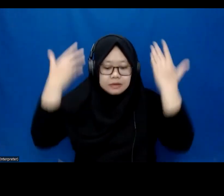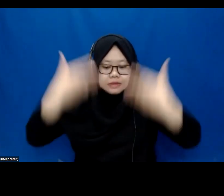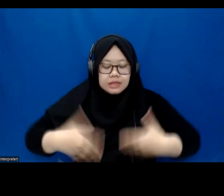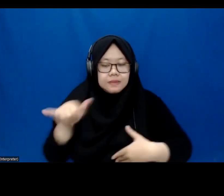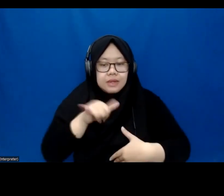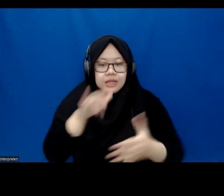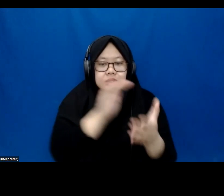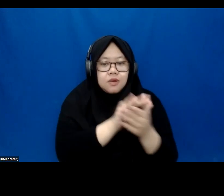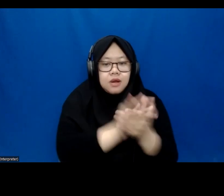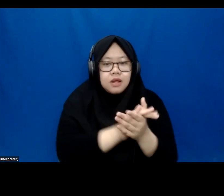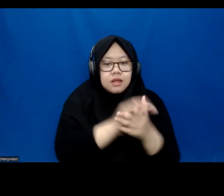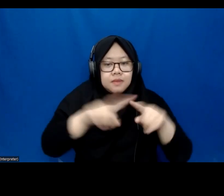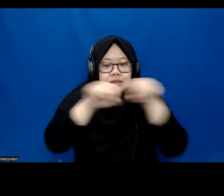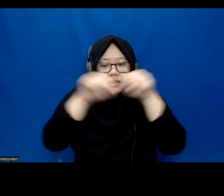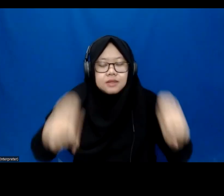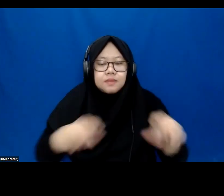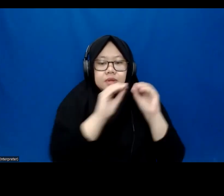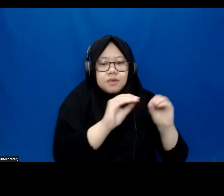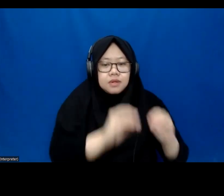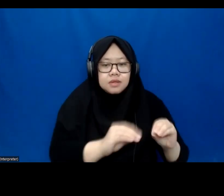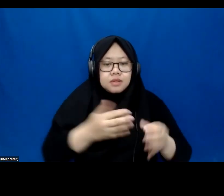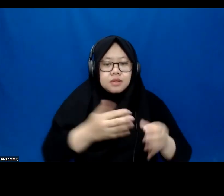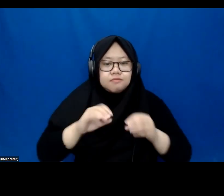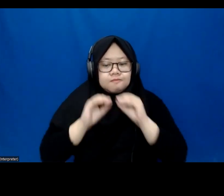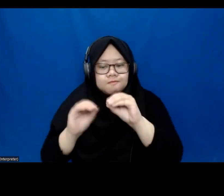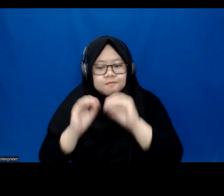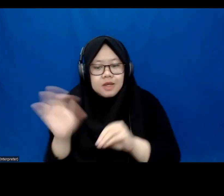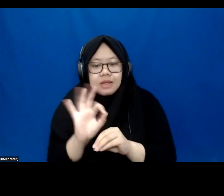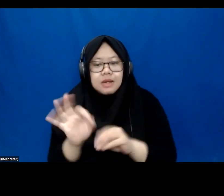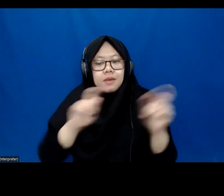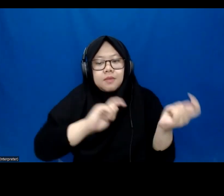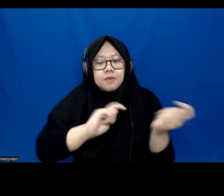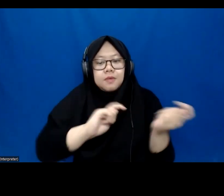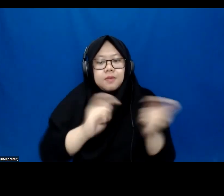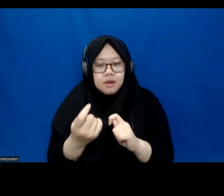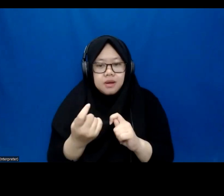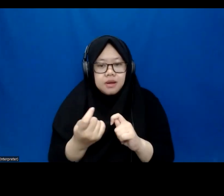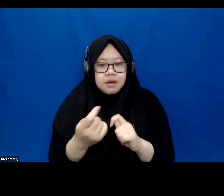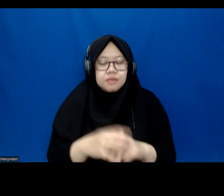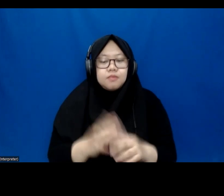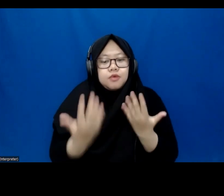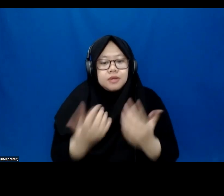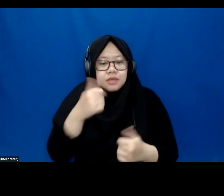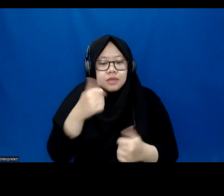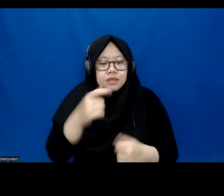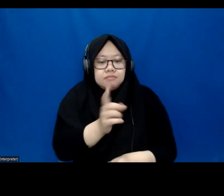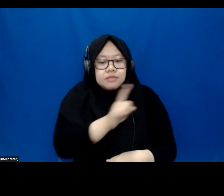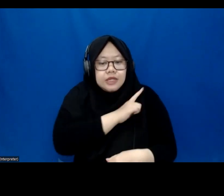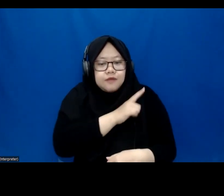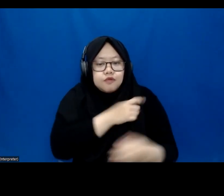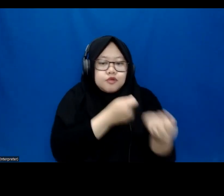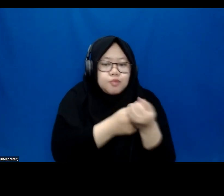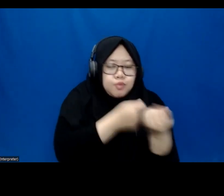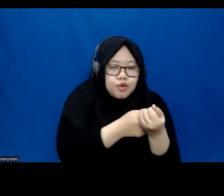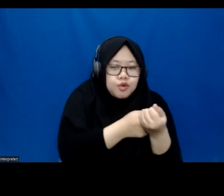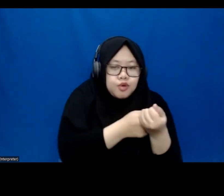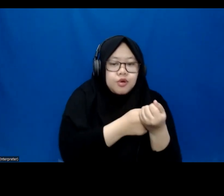but the system of education delivery hasn't changed. So there's no individualized support. The teaching staff aren't actually meeting the